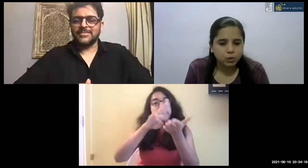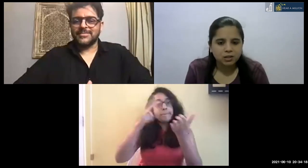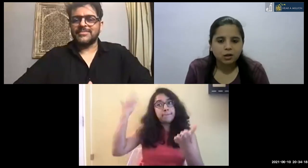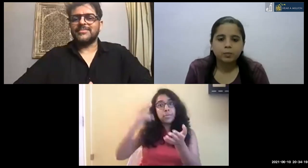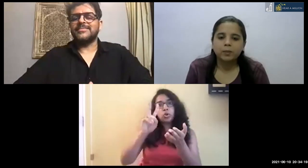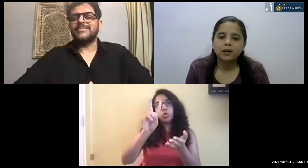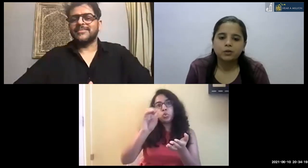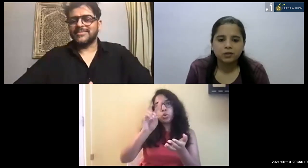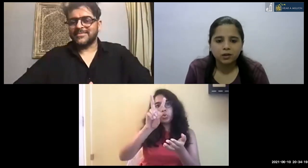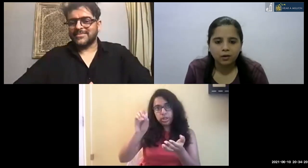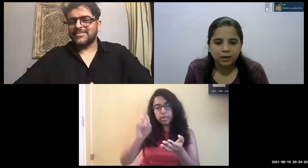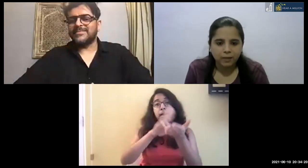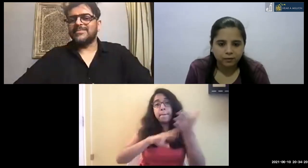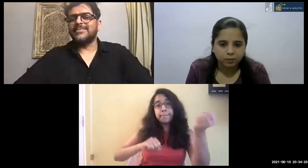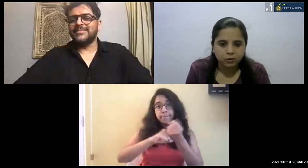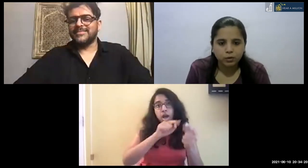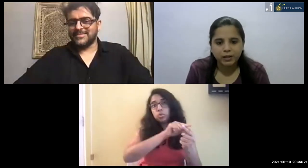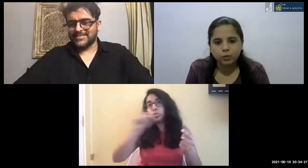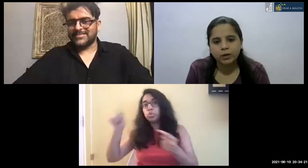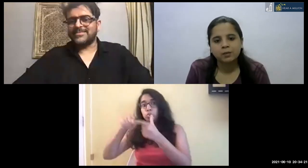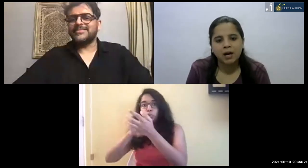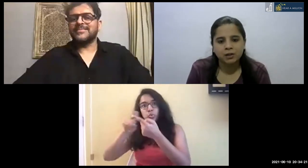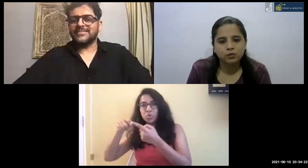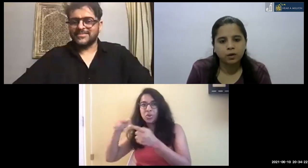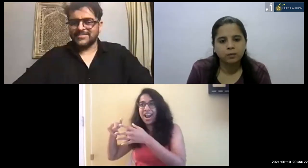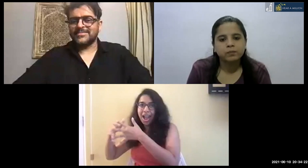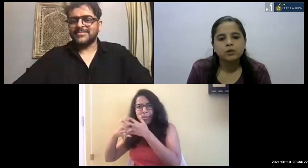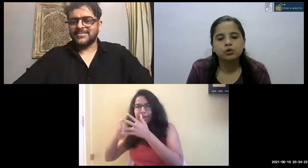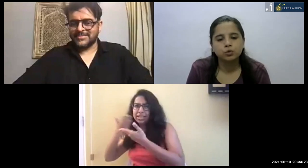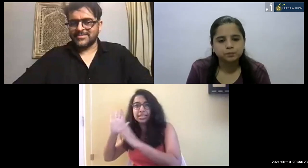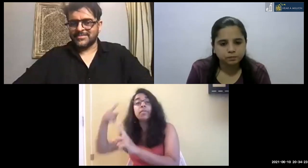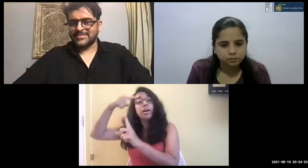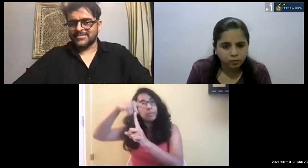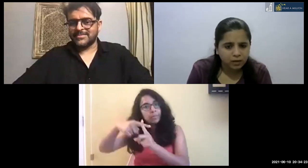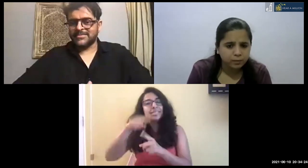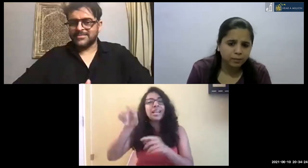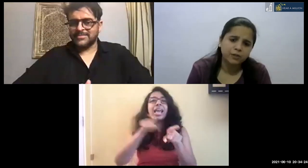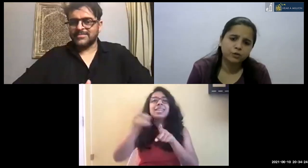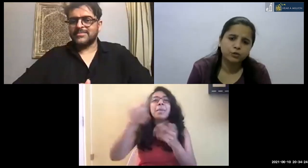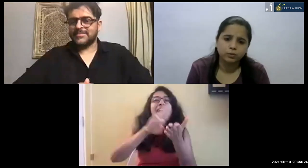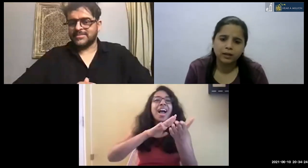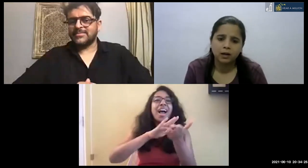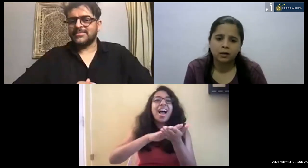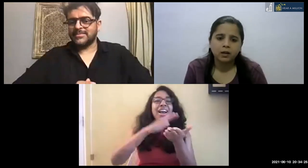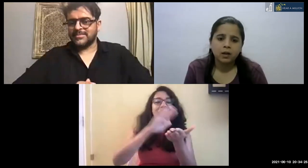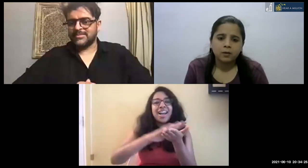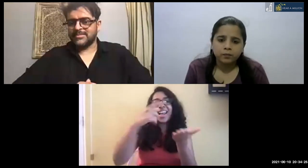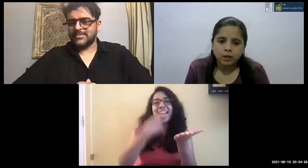pandemic situation, now people are using the online platform. So in 2020, in March, from March to